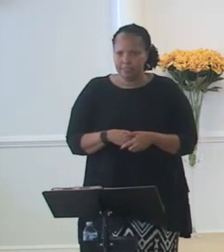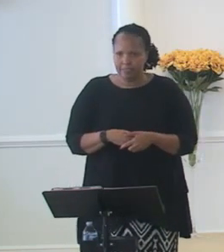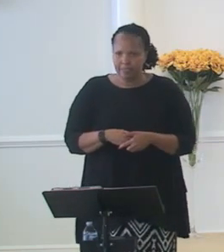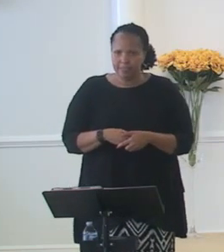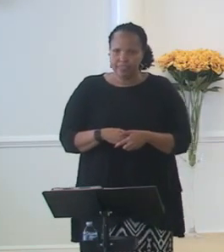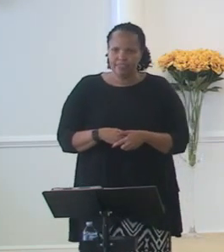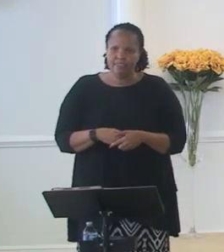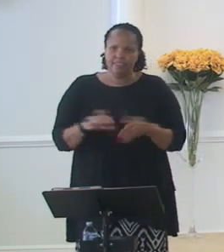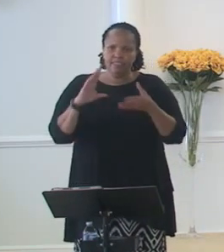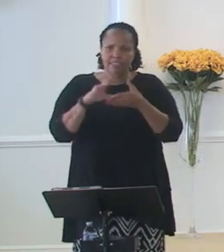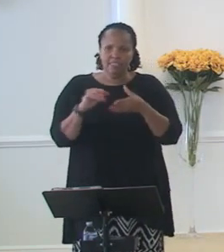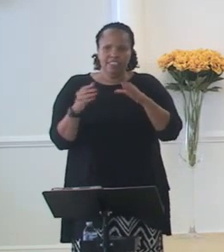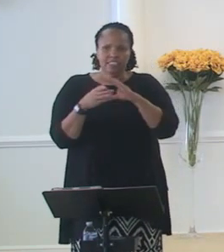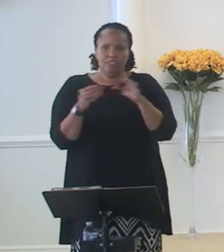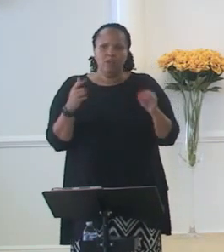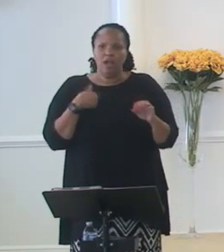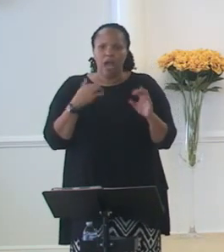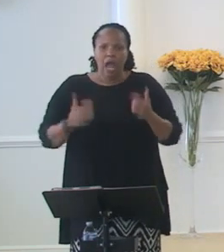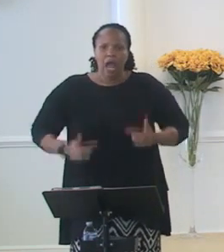It's a narrative.